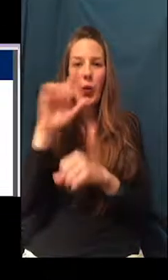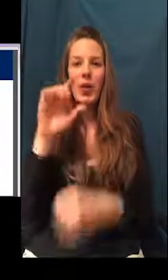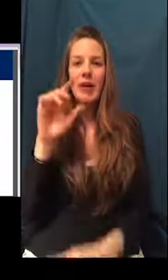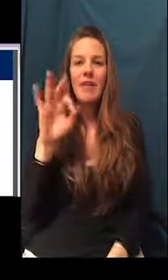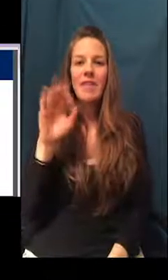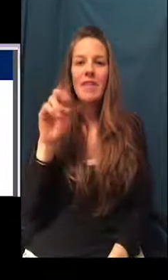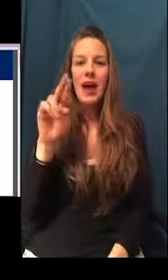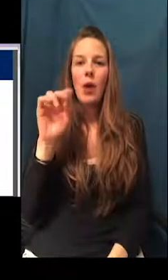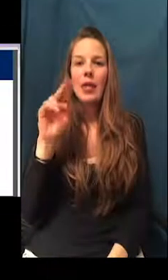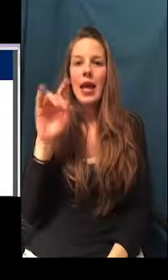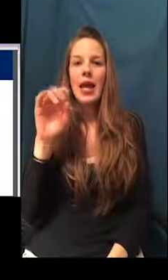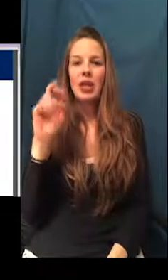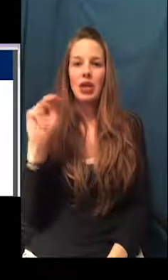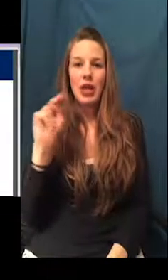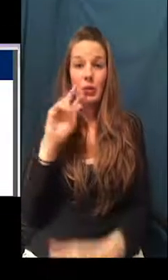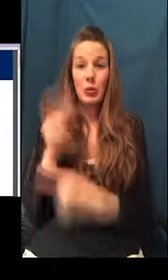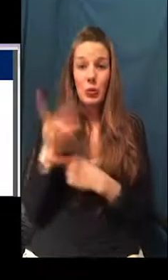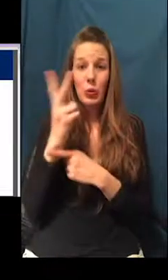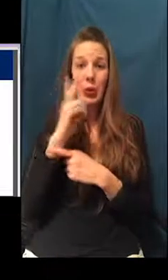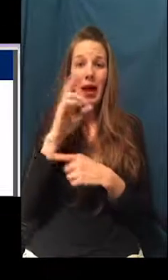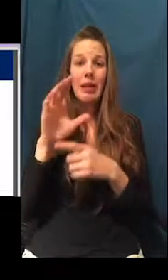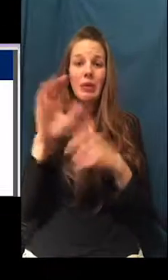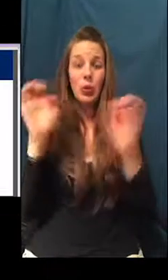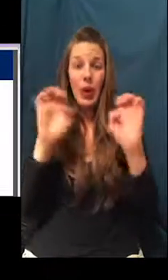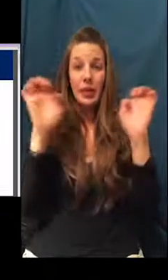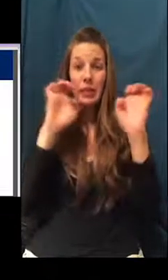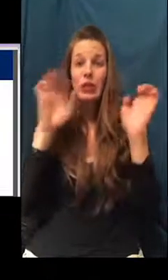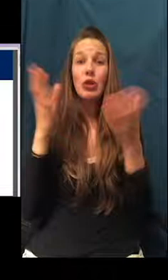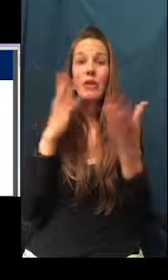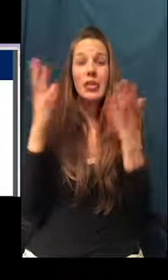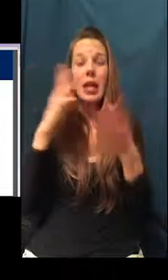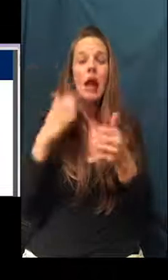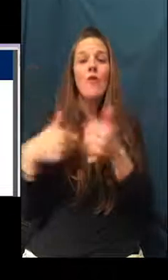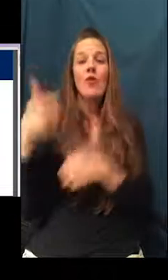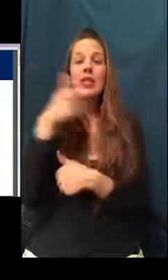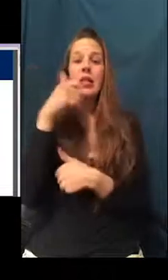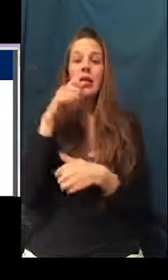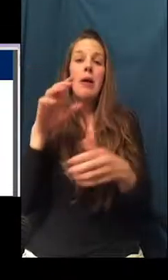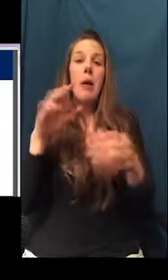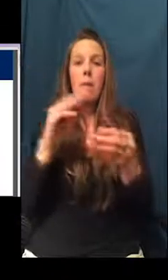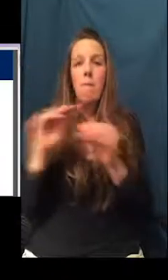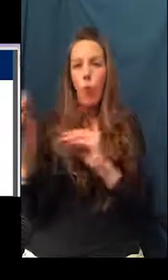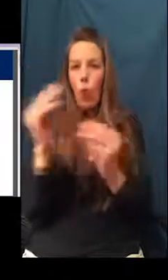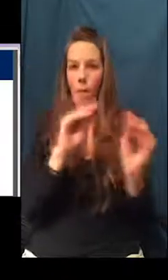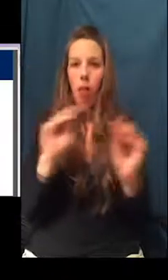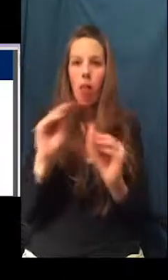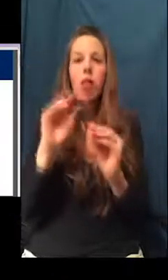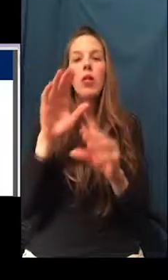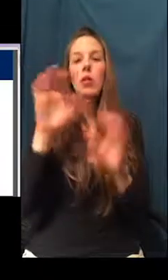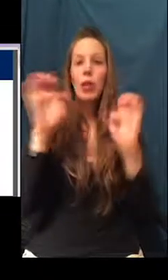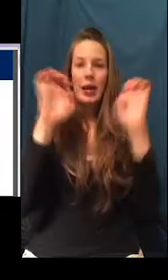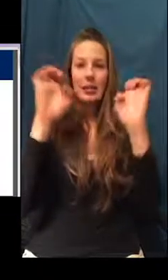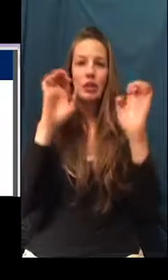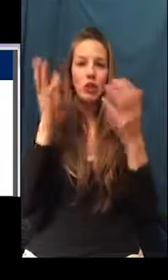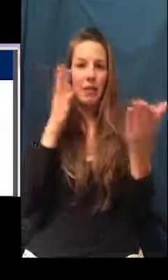in Crisis Services, and I oversee our mobile crisis outreach program.